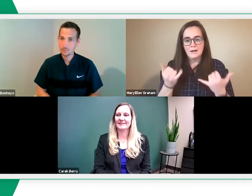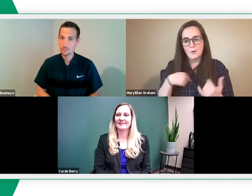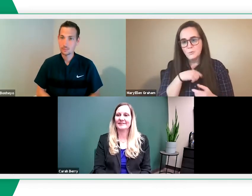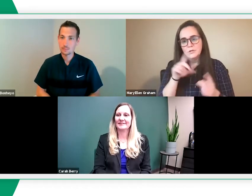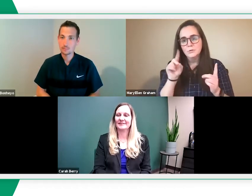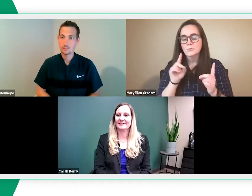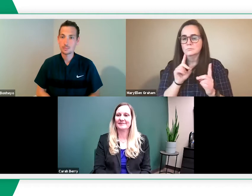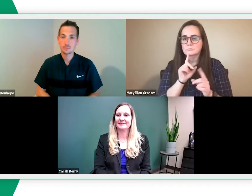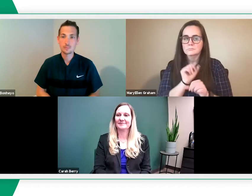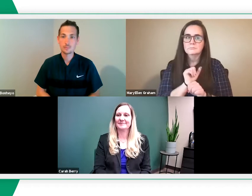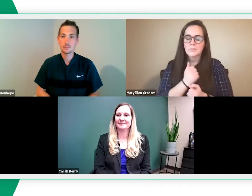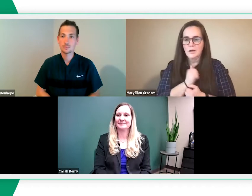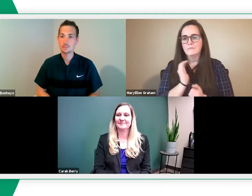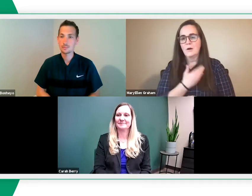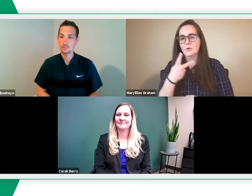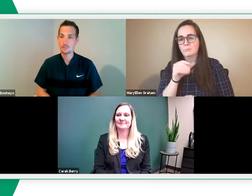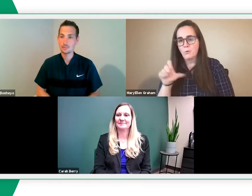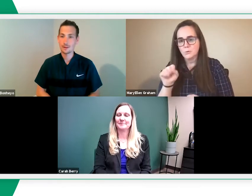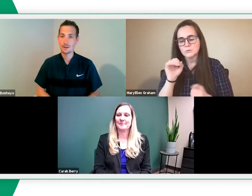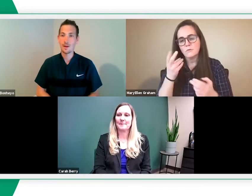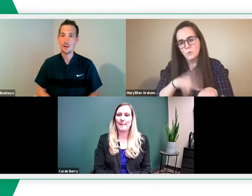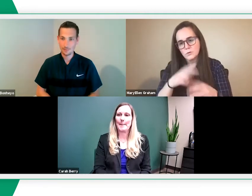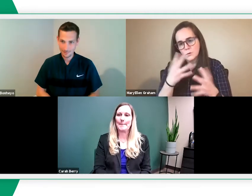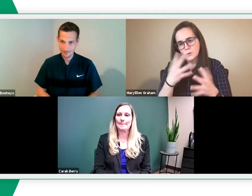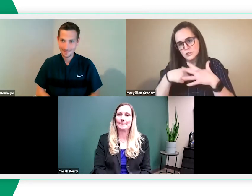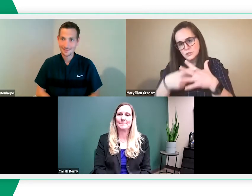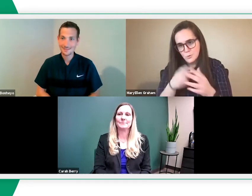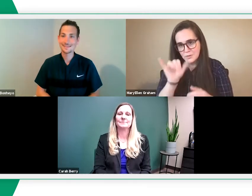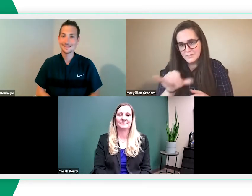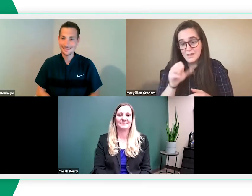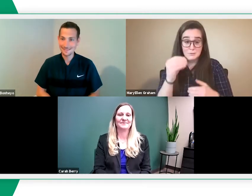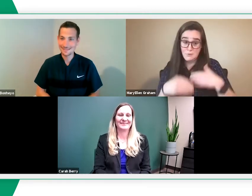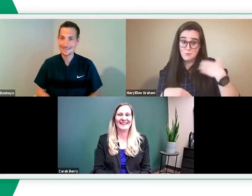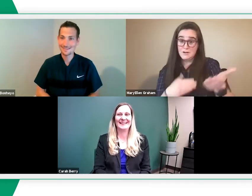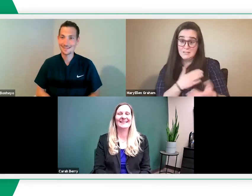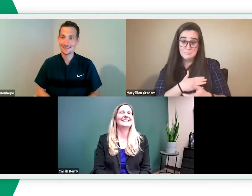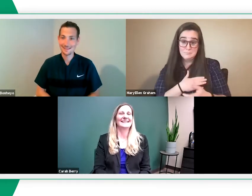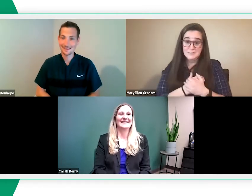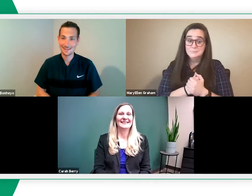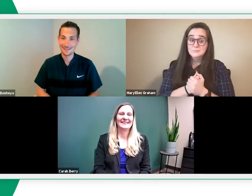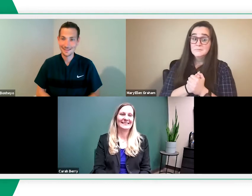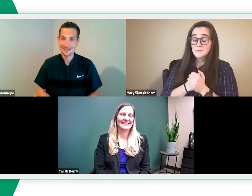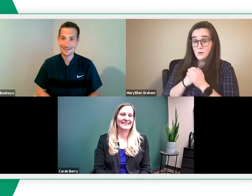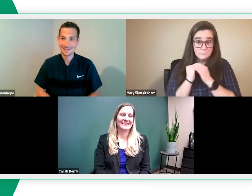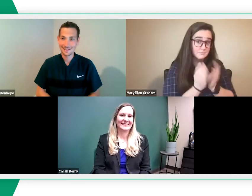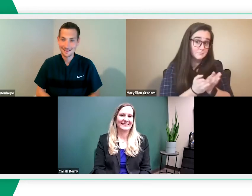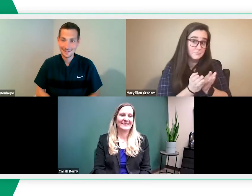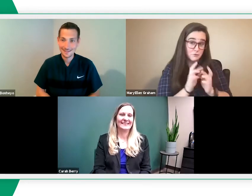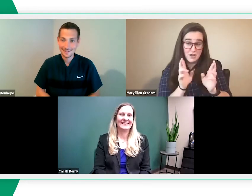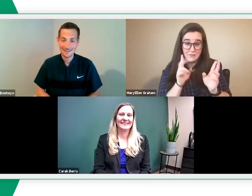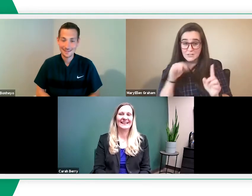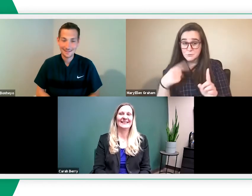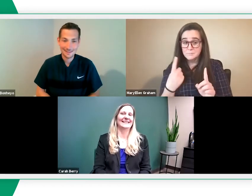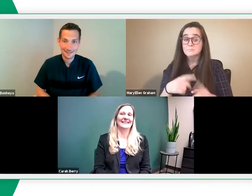our webinars in the past, you know that we always do polls. We do love polls, and we like to start with one. So here it